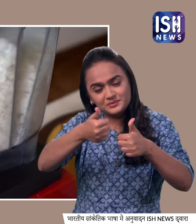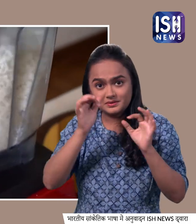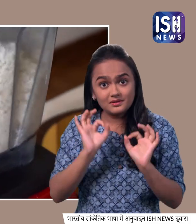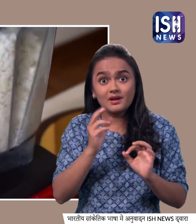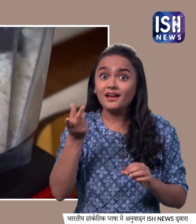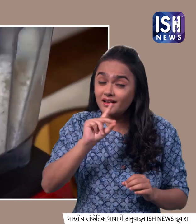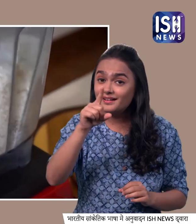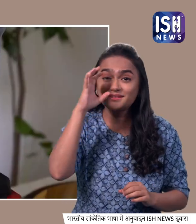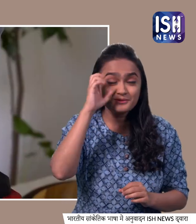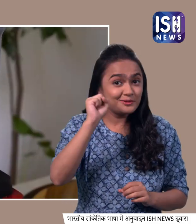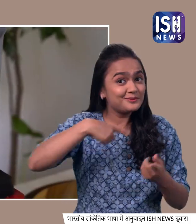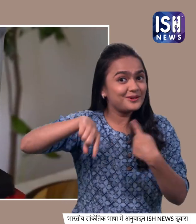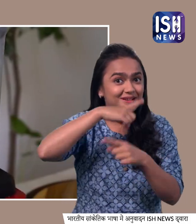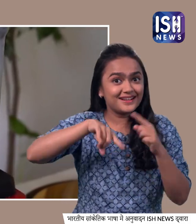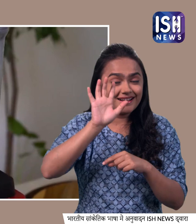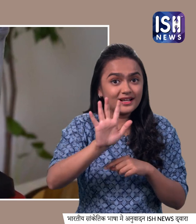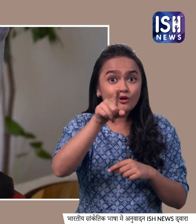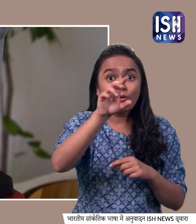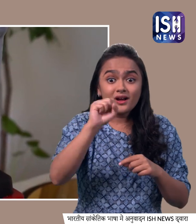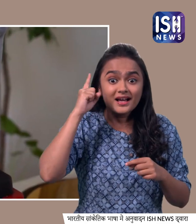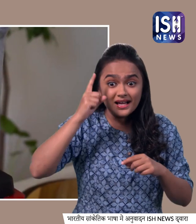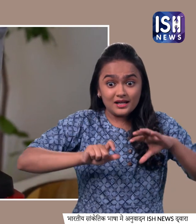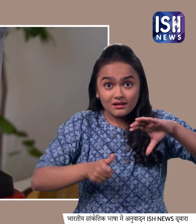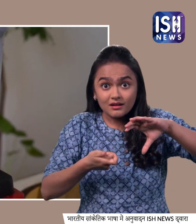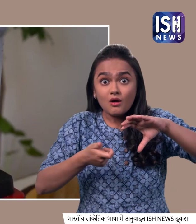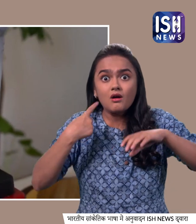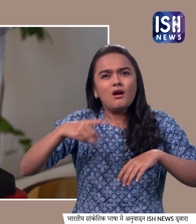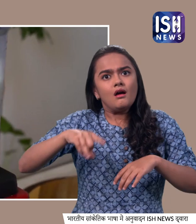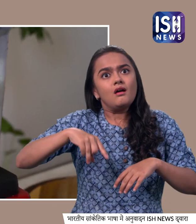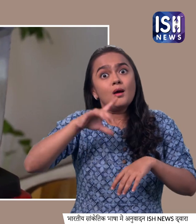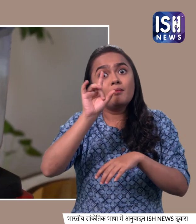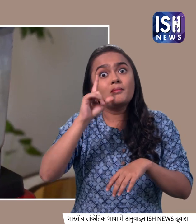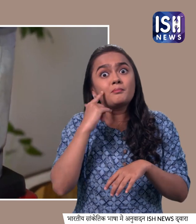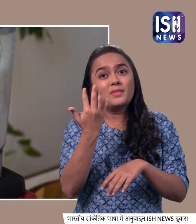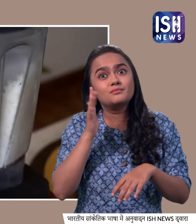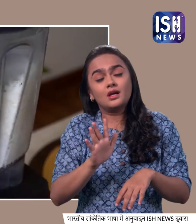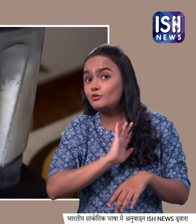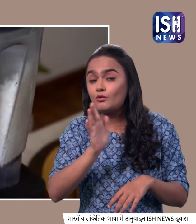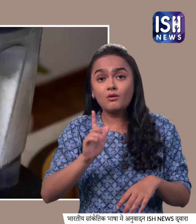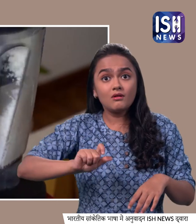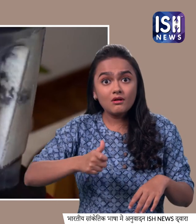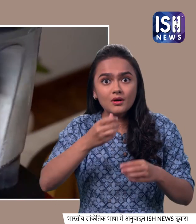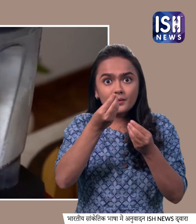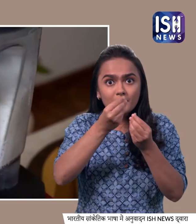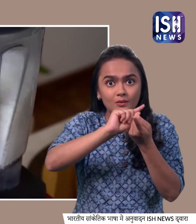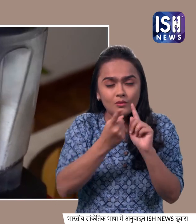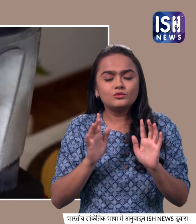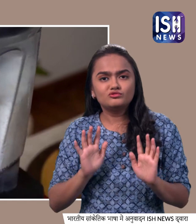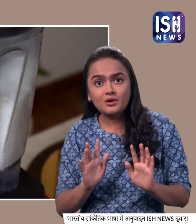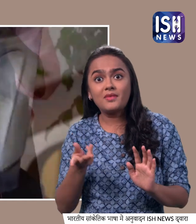Once again, to keep your blenders on nature. First, it will powder and slowly, slowly, it